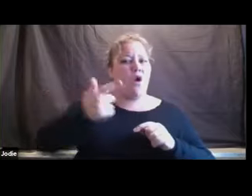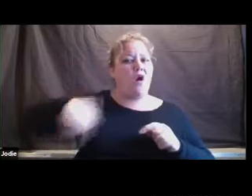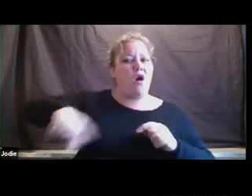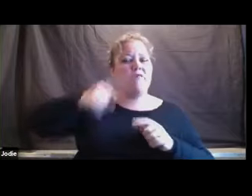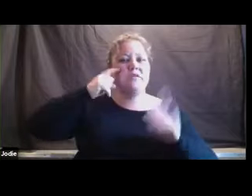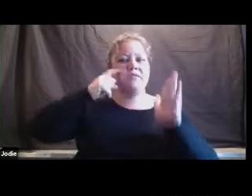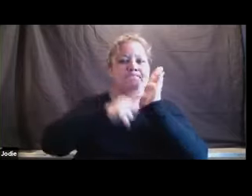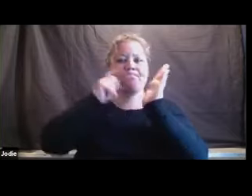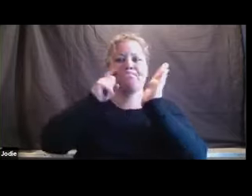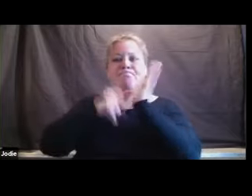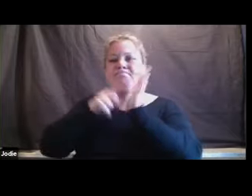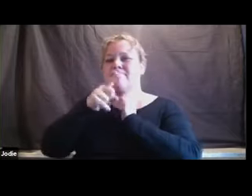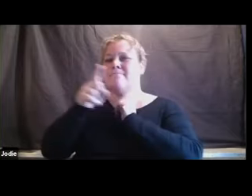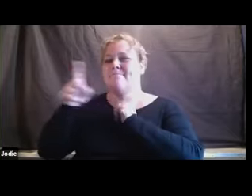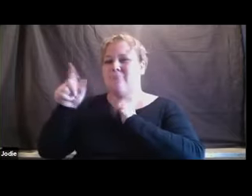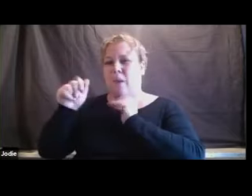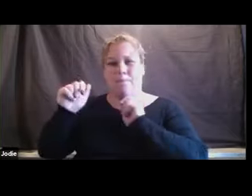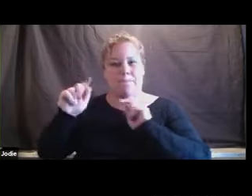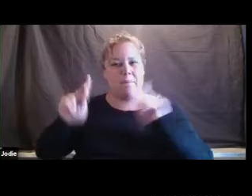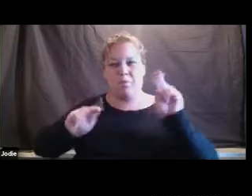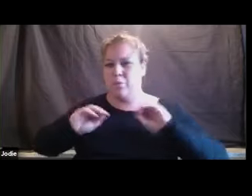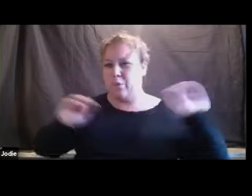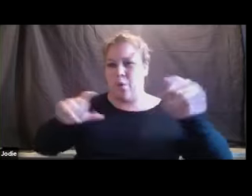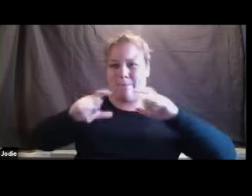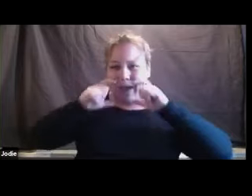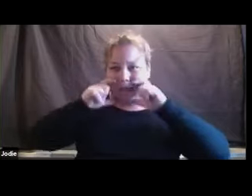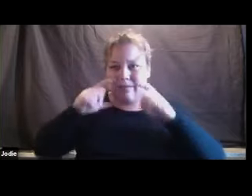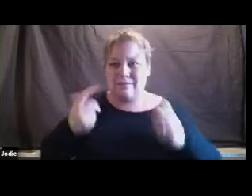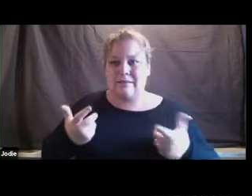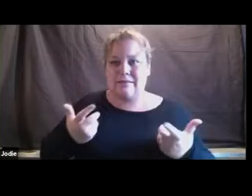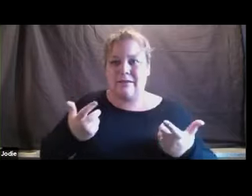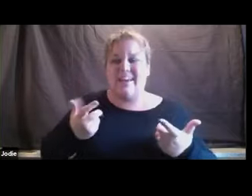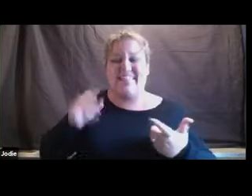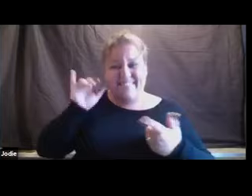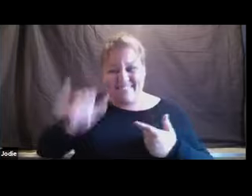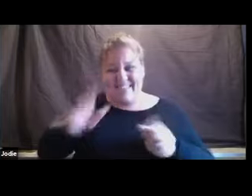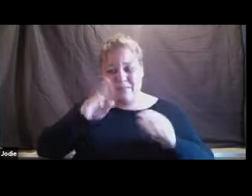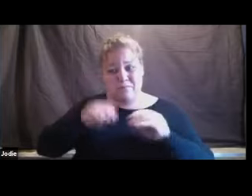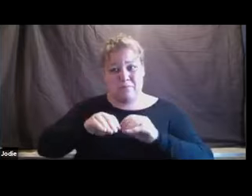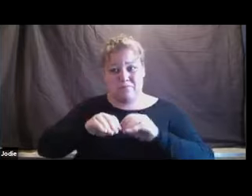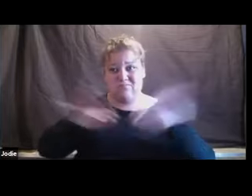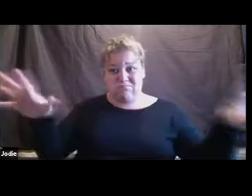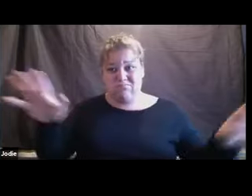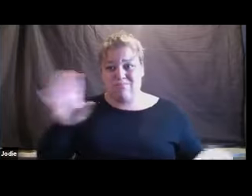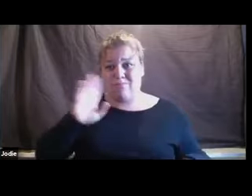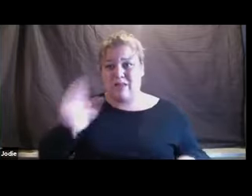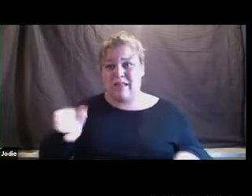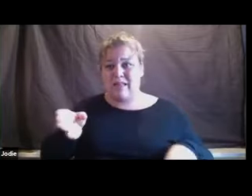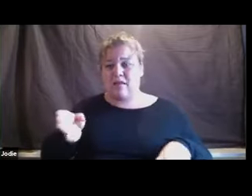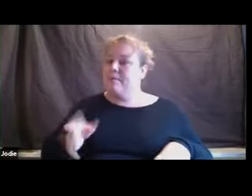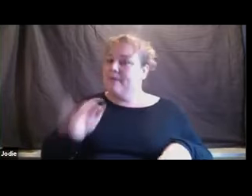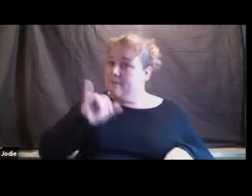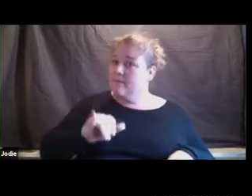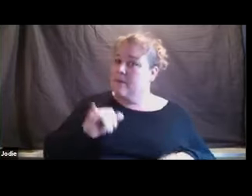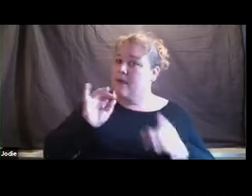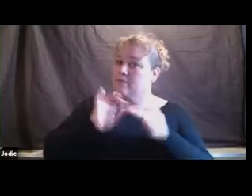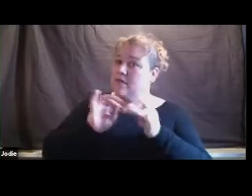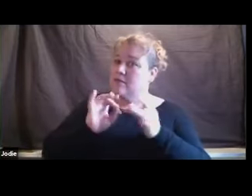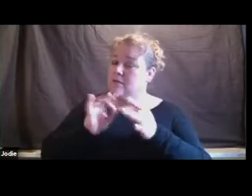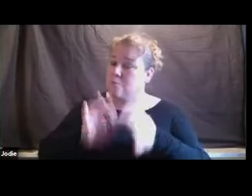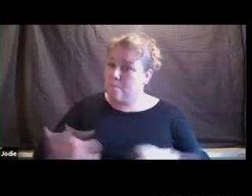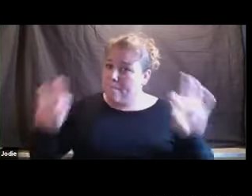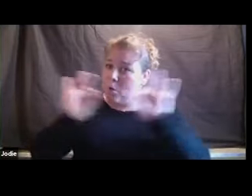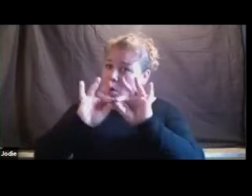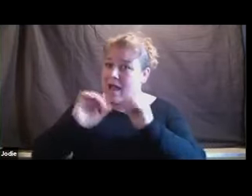not. And again, it comes back to how this virus spreads. It's a very simple message. This virus spreads